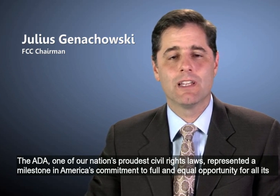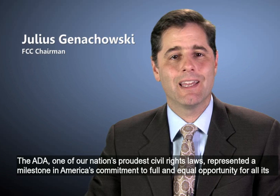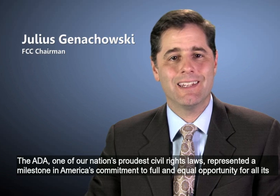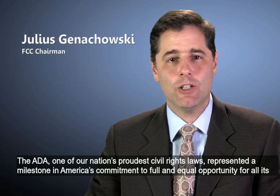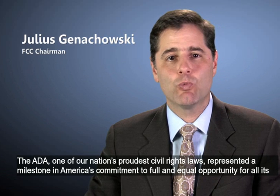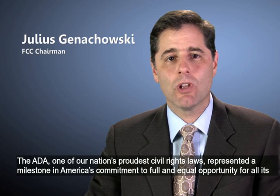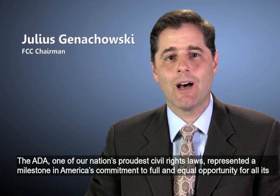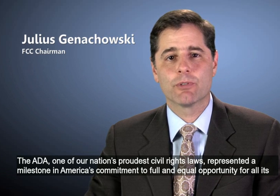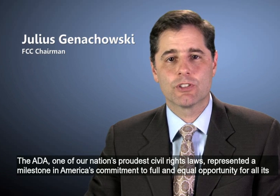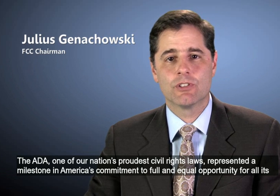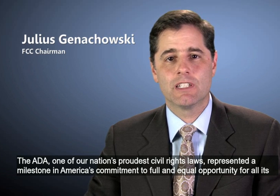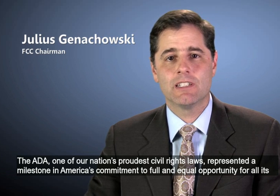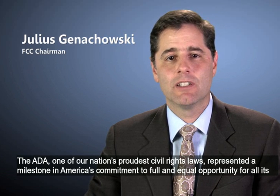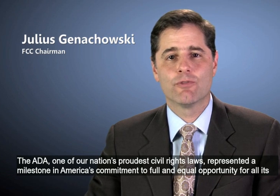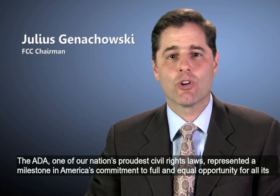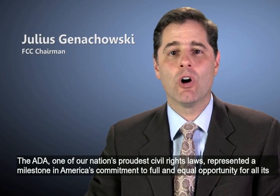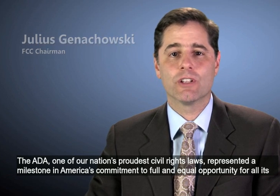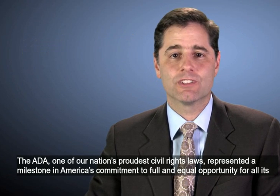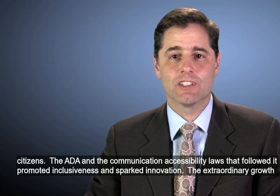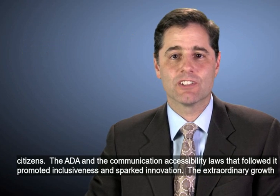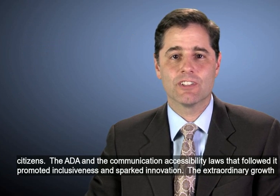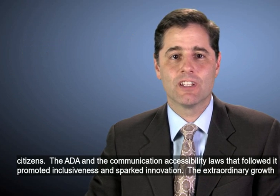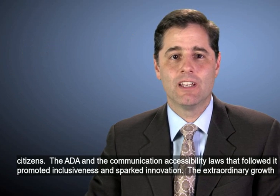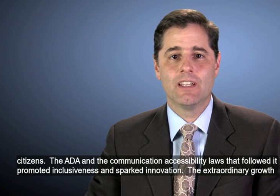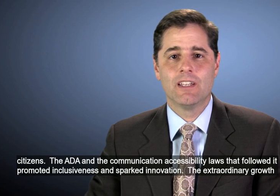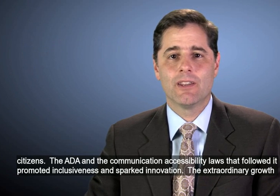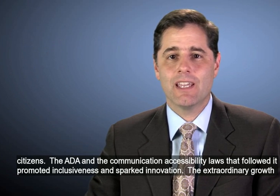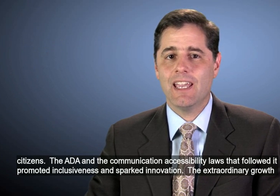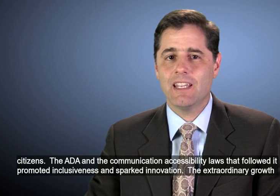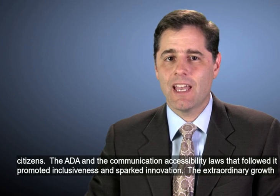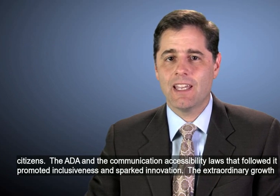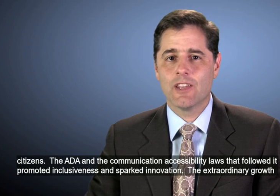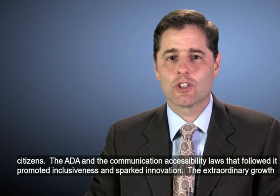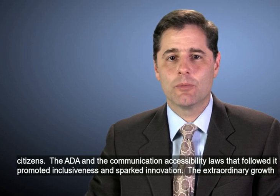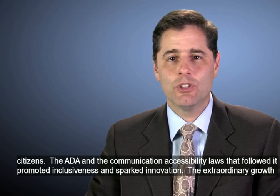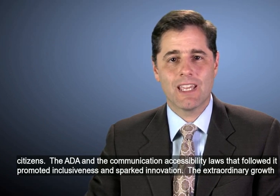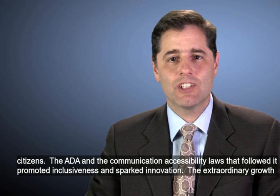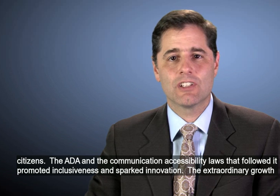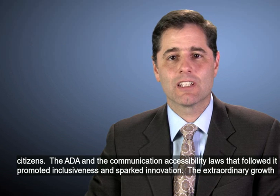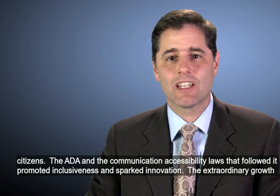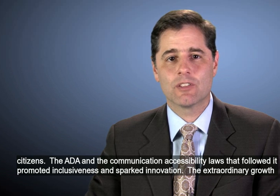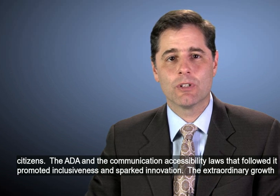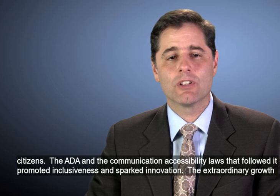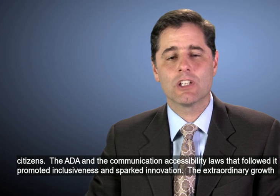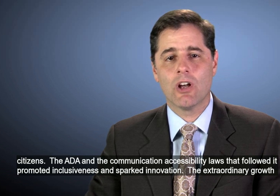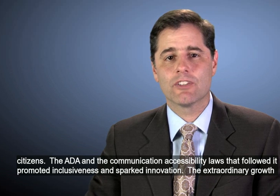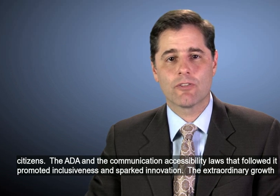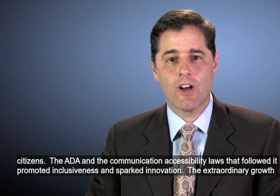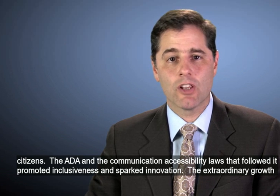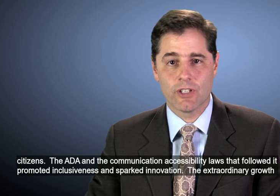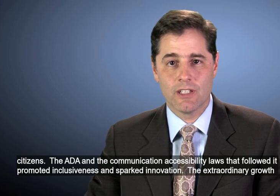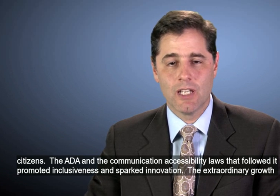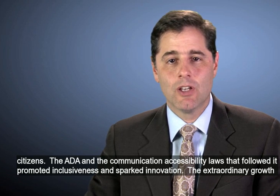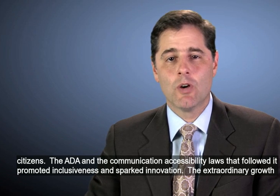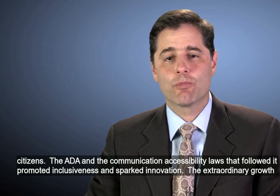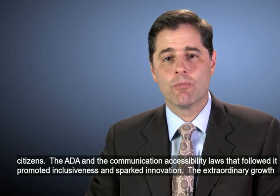and equal opportunity for all its citizens. The ADA and the communication accessibility laws that followed it